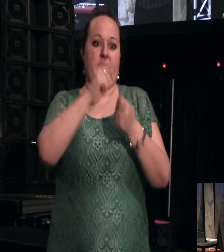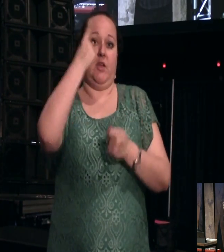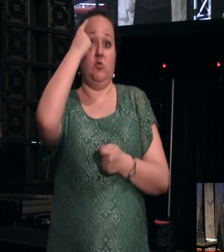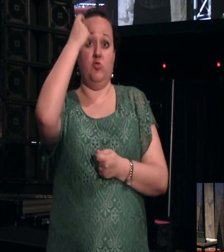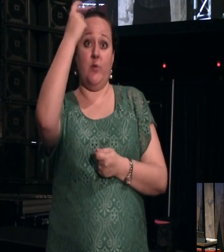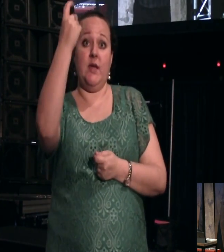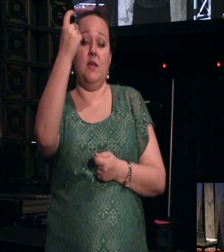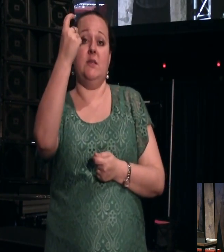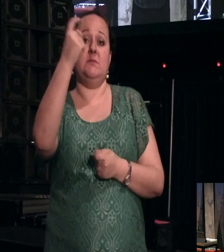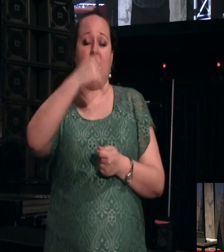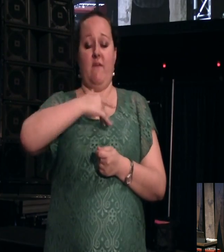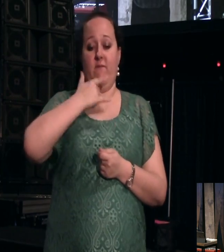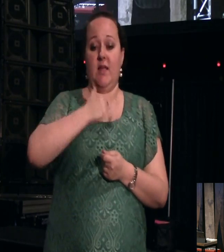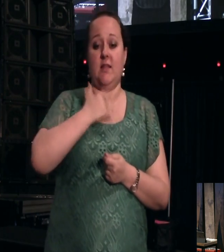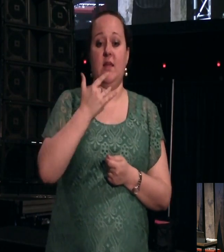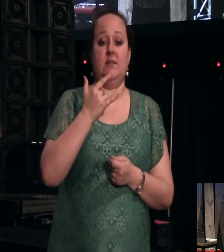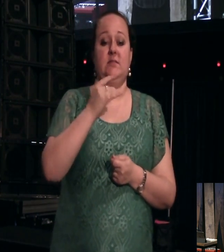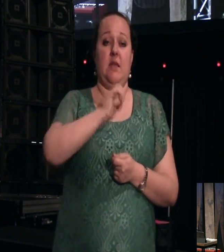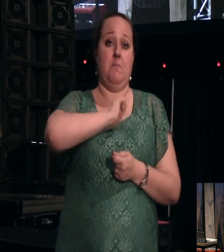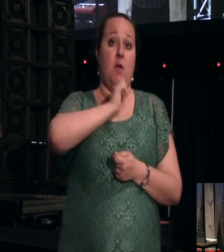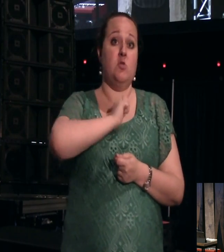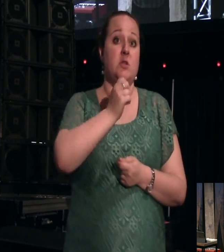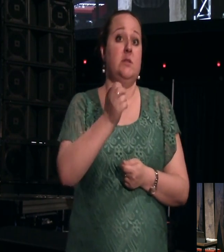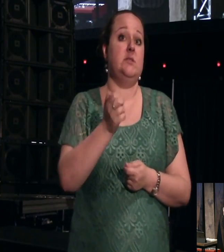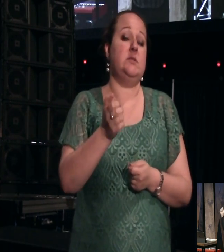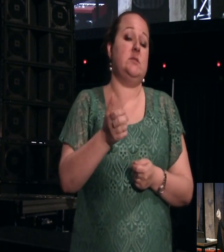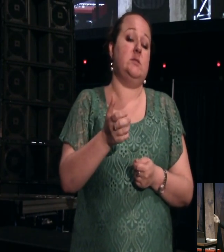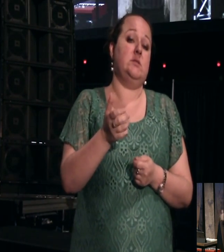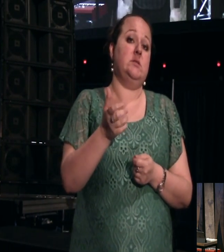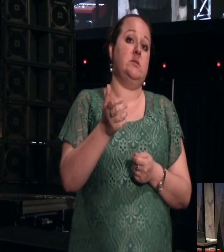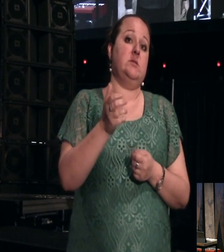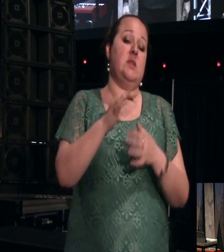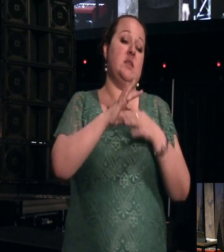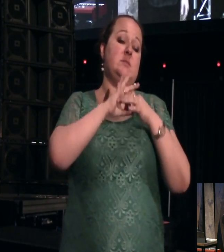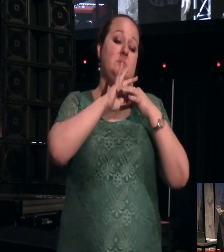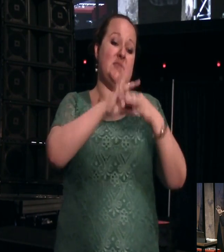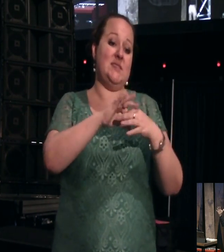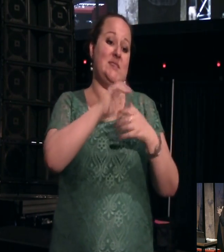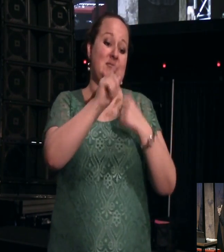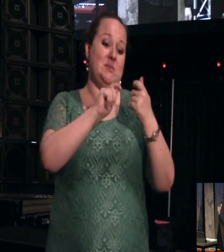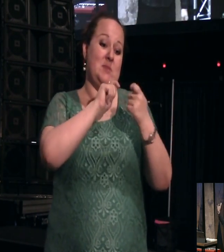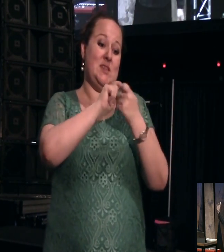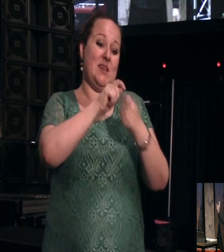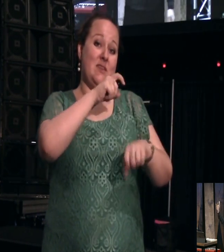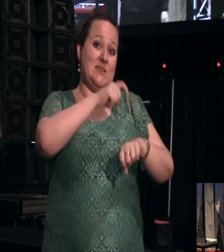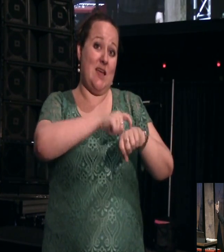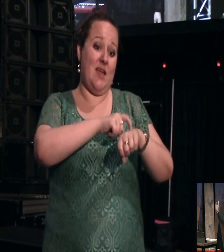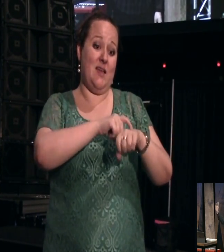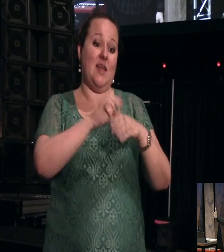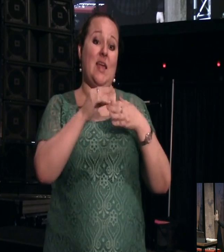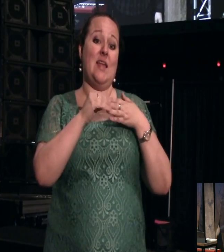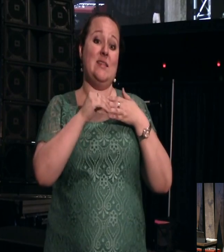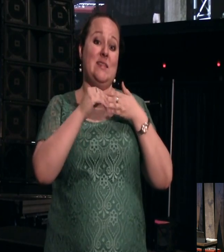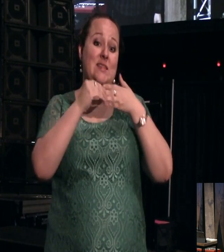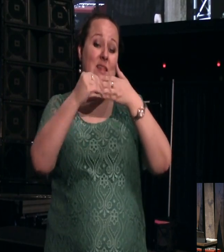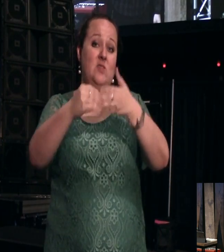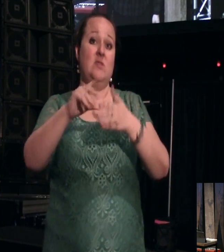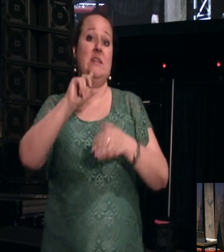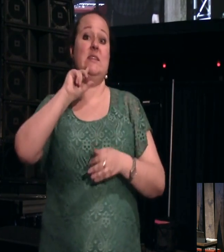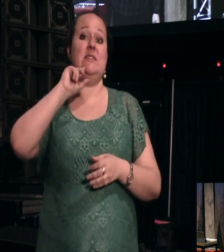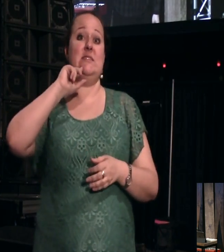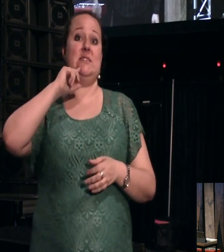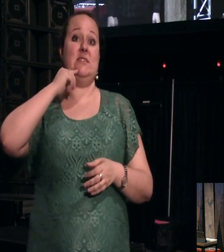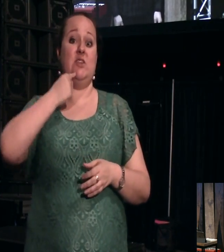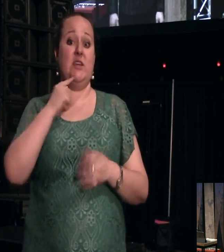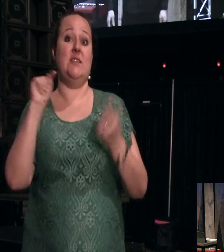your thoughts or certain dreams, certain feelings or emotions in particular moments